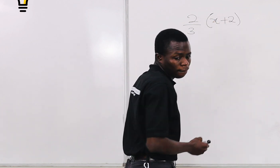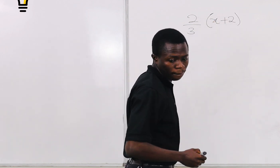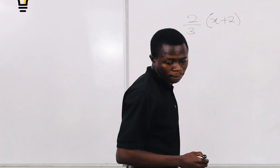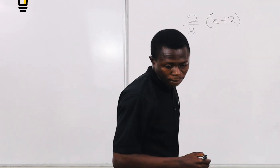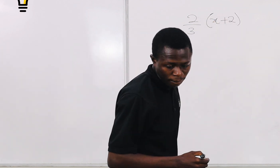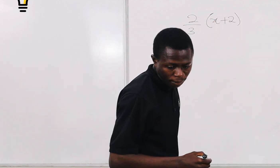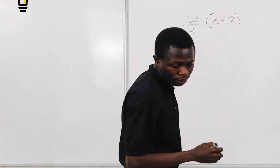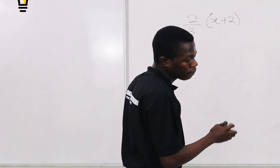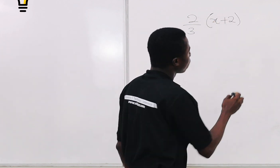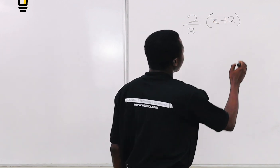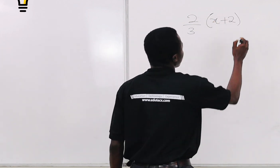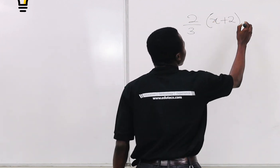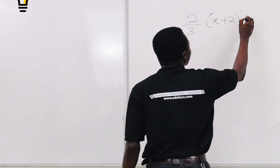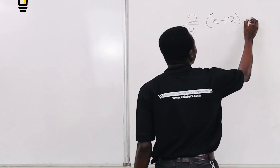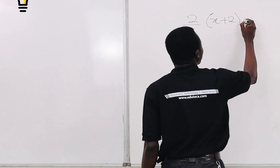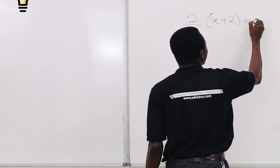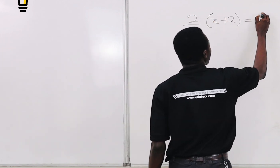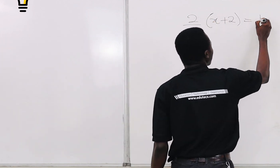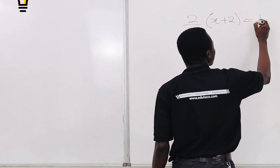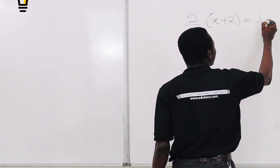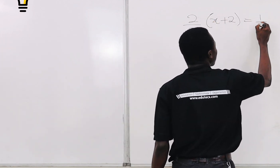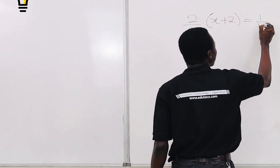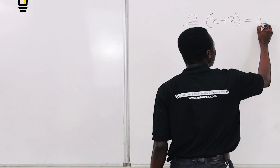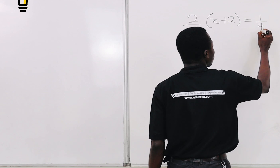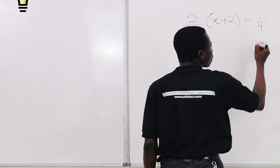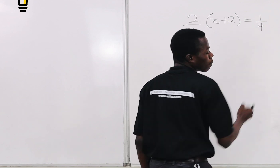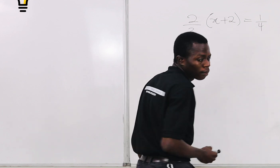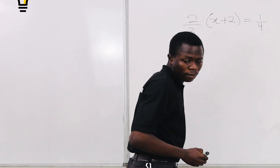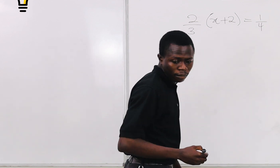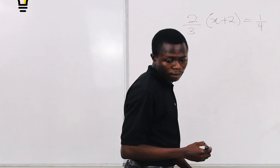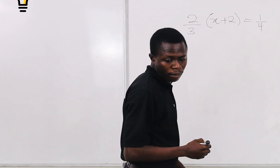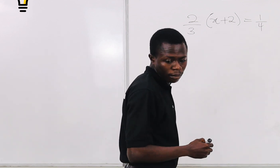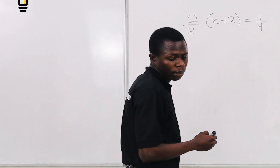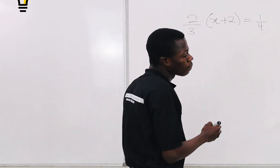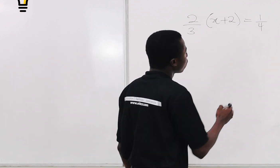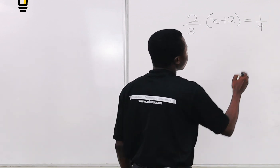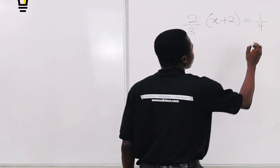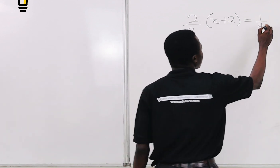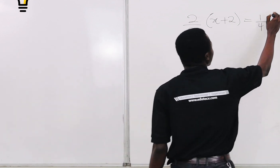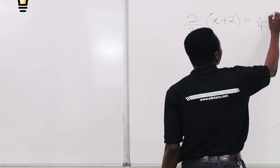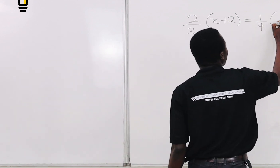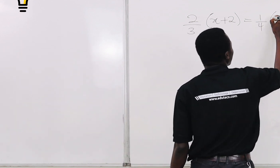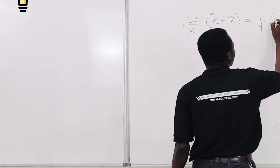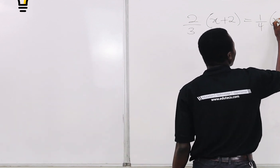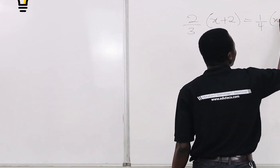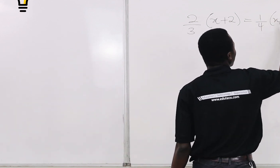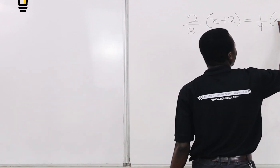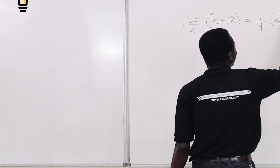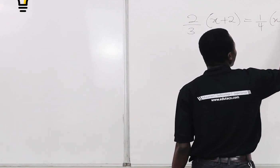divided by 3 in one bracket, x plus 2 equals 1 divided by